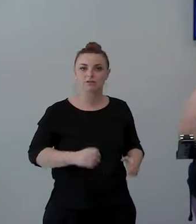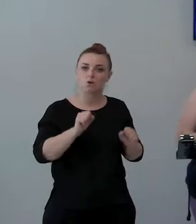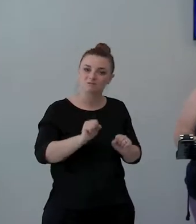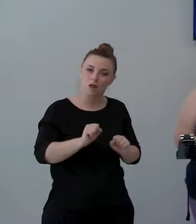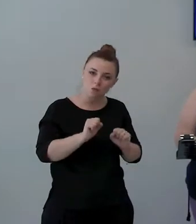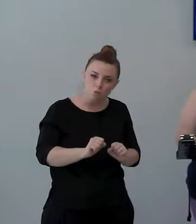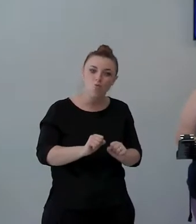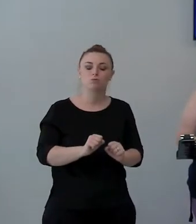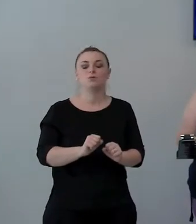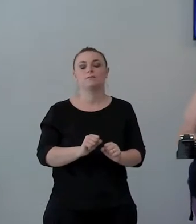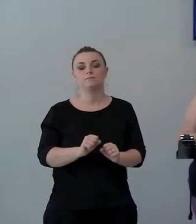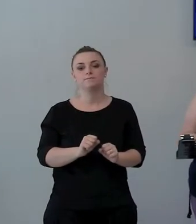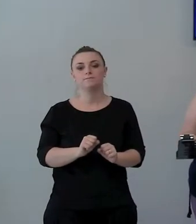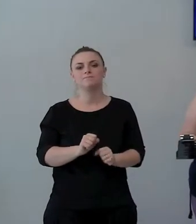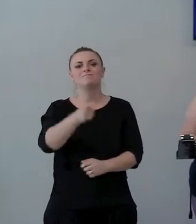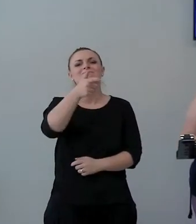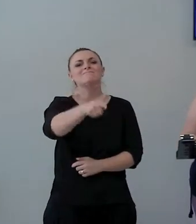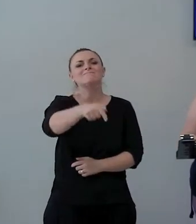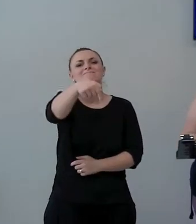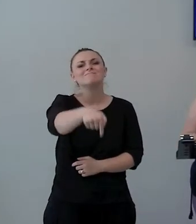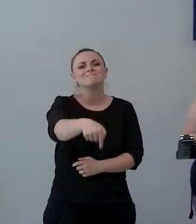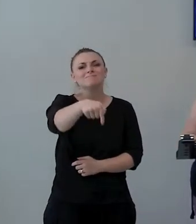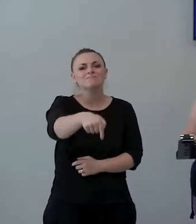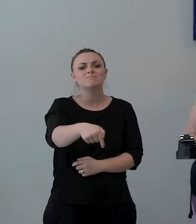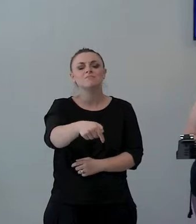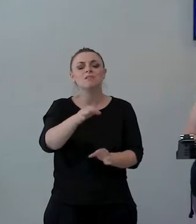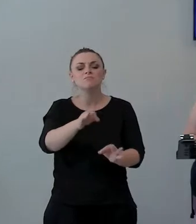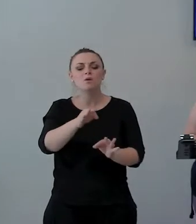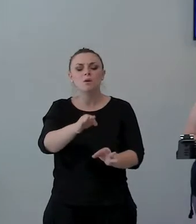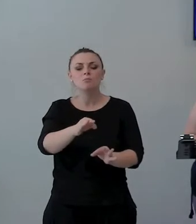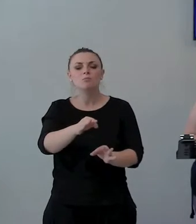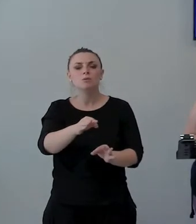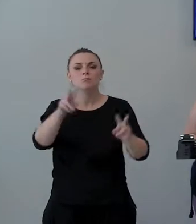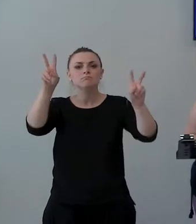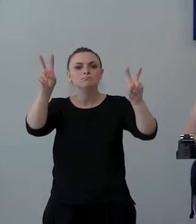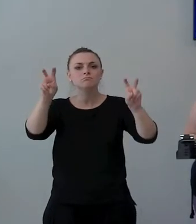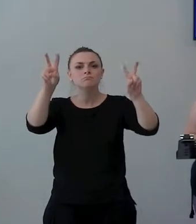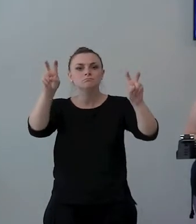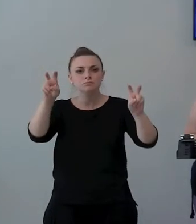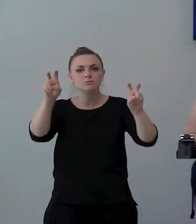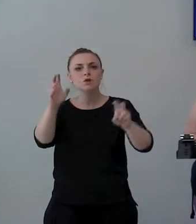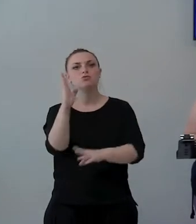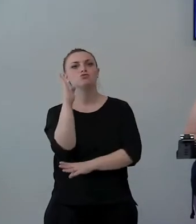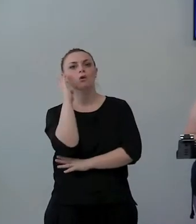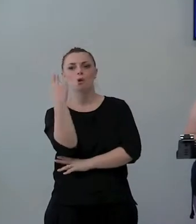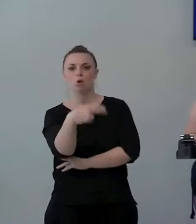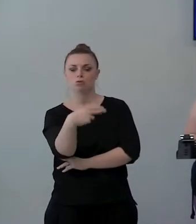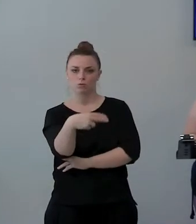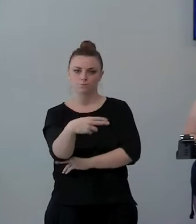Perché, forse chiedete, oggi vi parlo della mancanza del sonno. So maybe you're asking